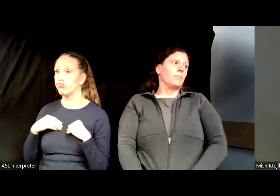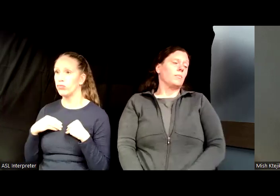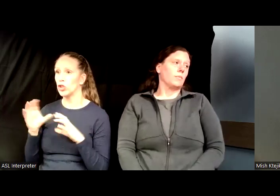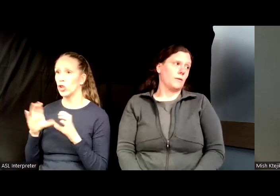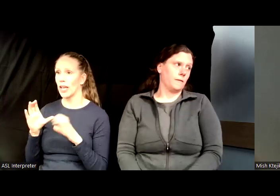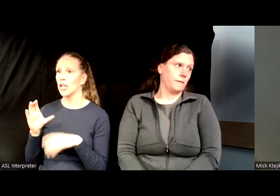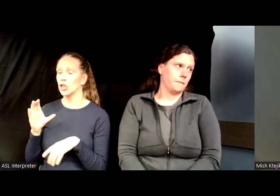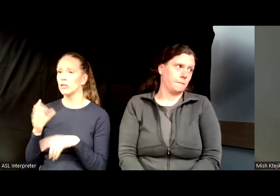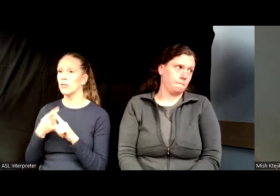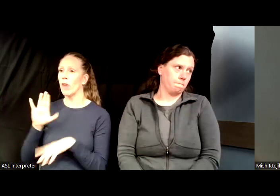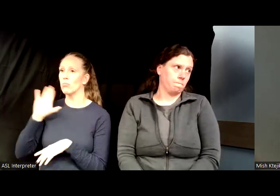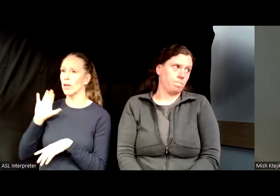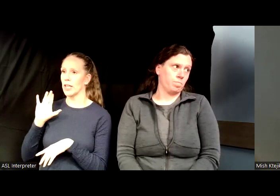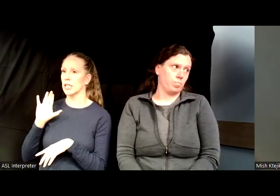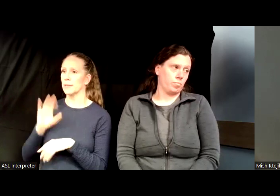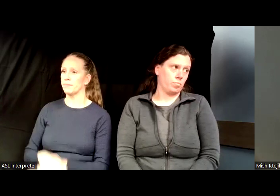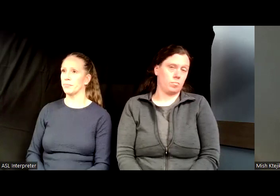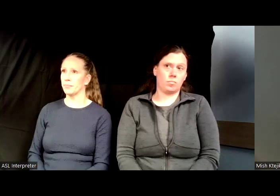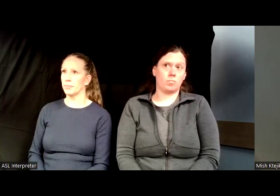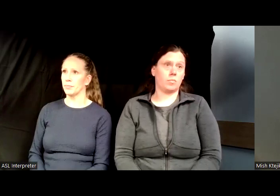from previously.